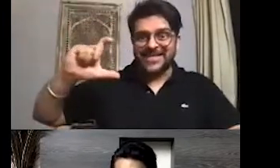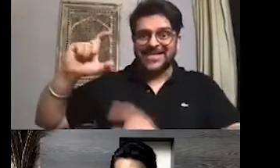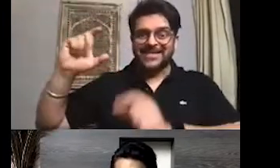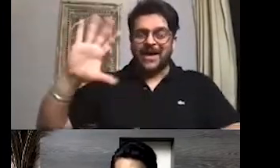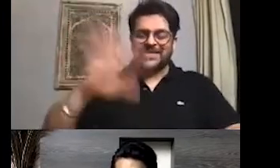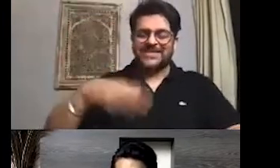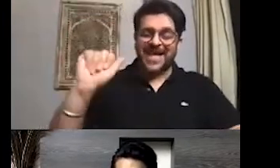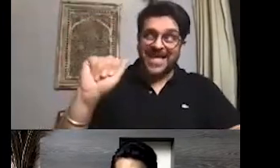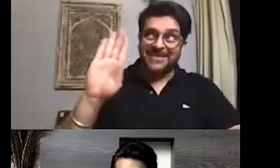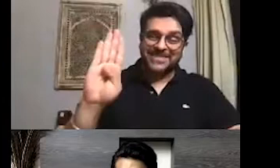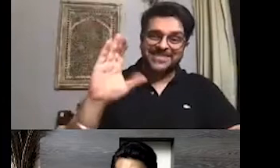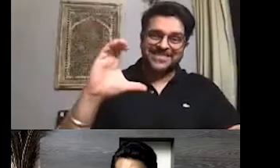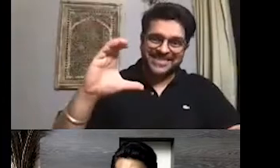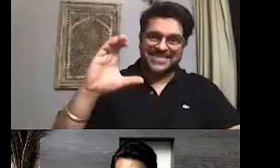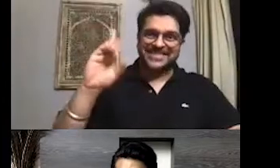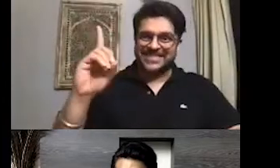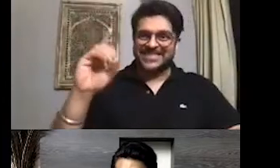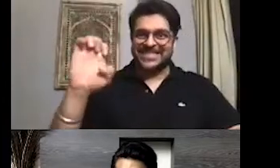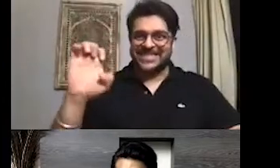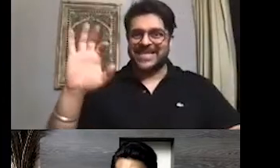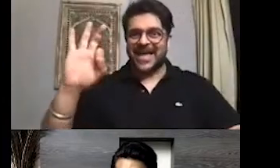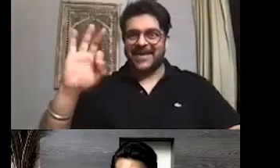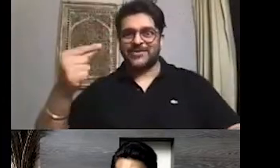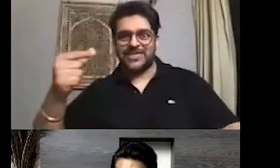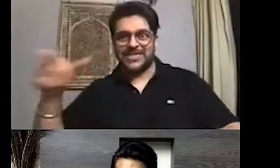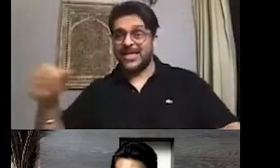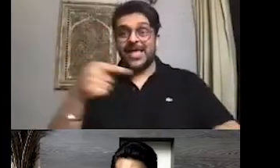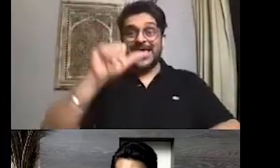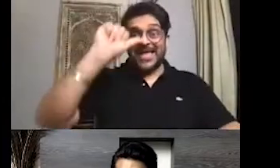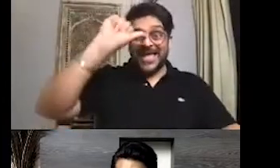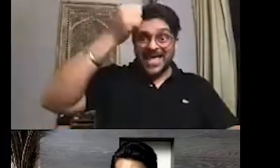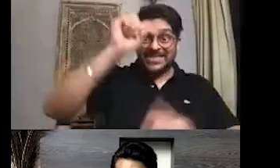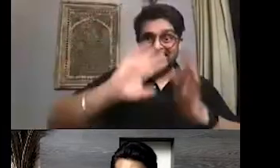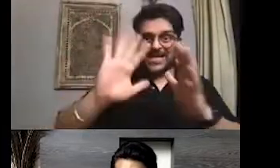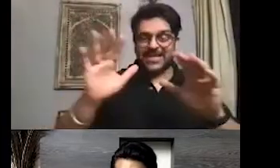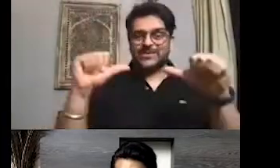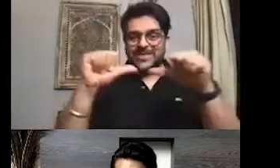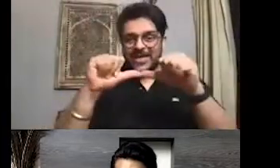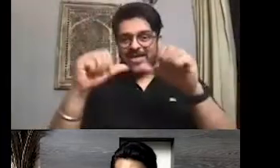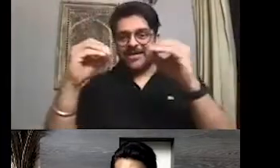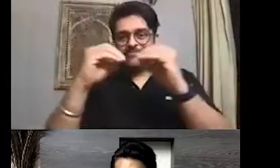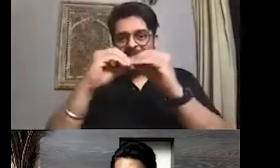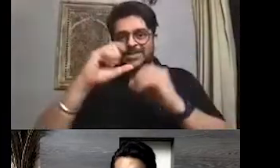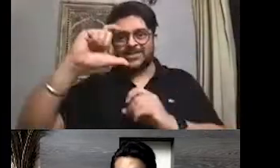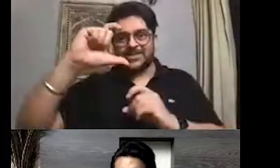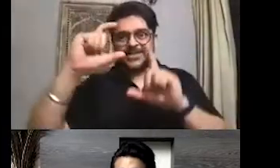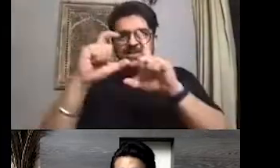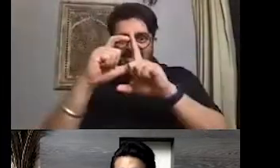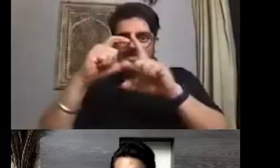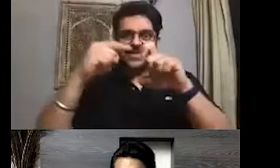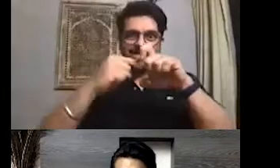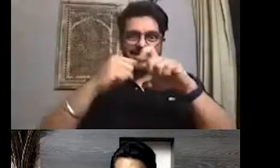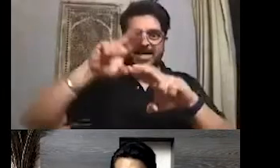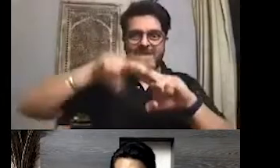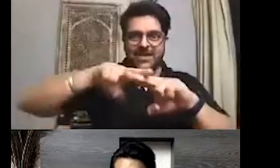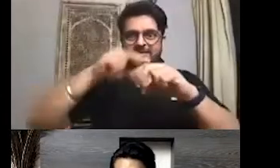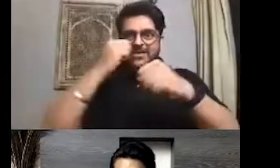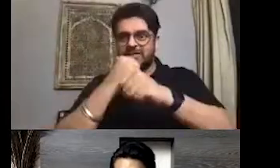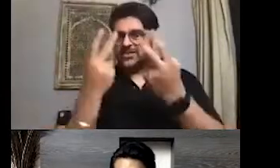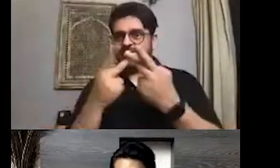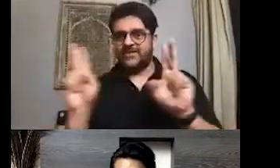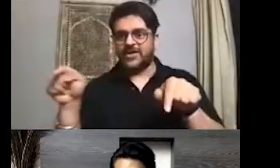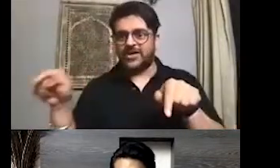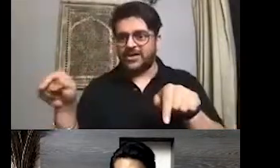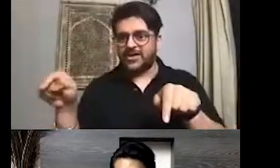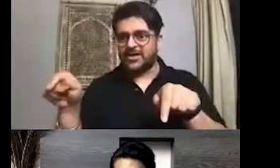A, B, C, D. So yeah, A, B, C, D we are using with one hand. The alphabets we sign. But in Indian Sign Language, we